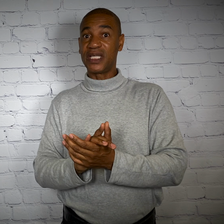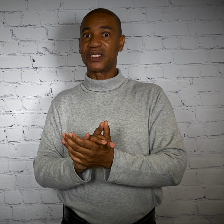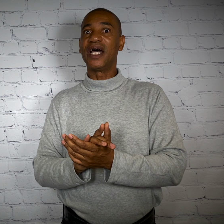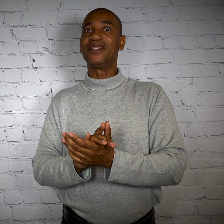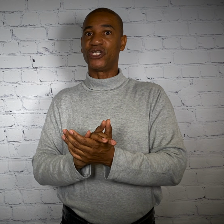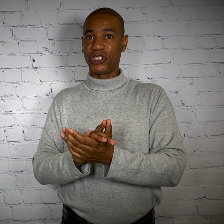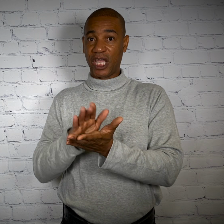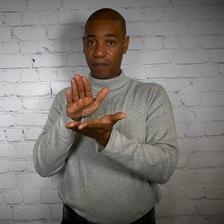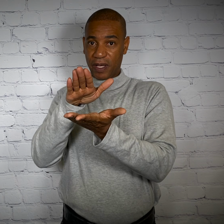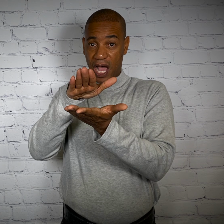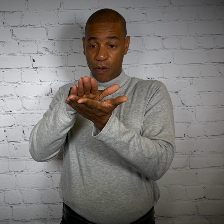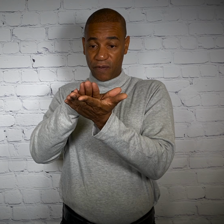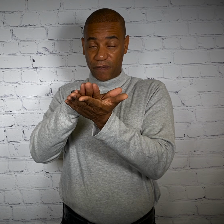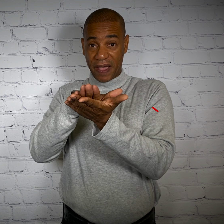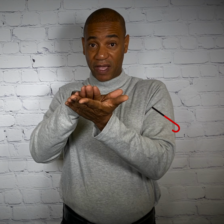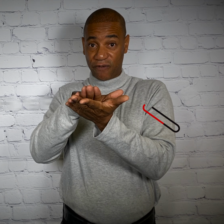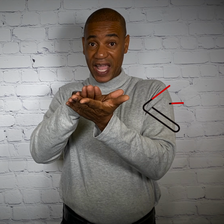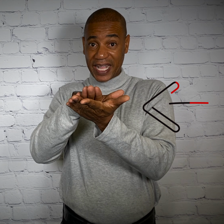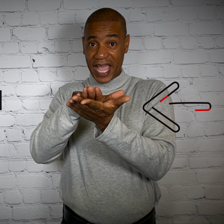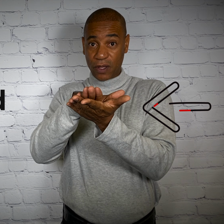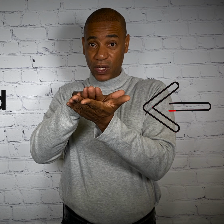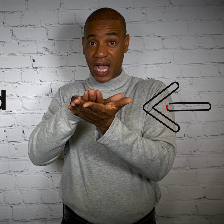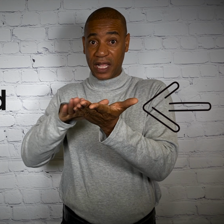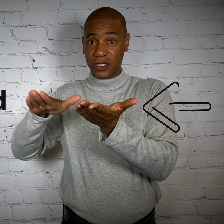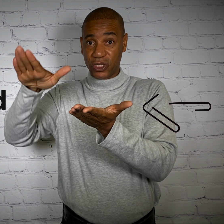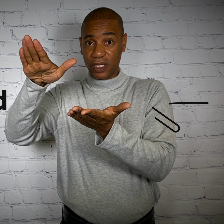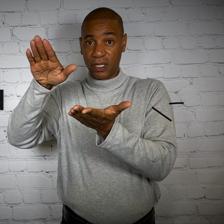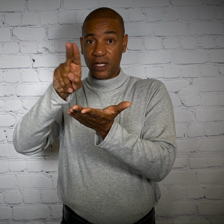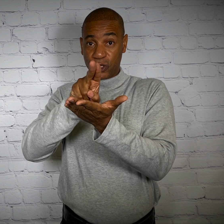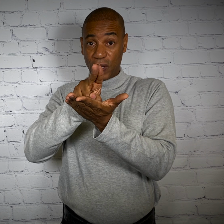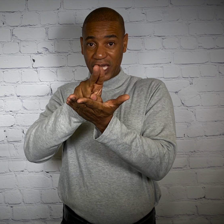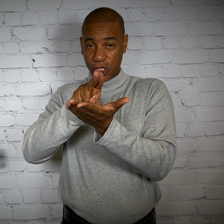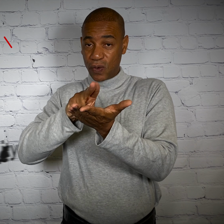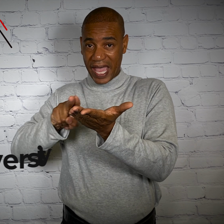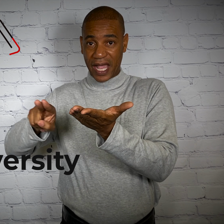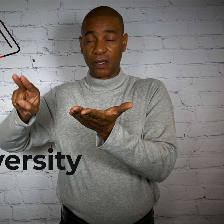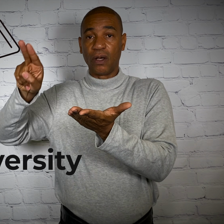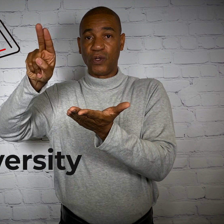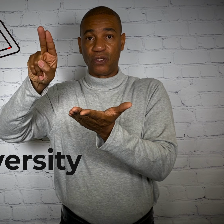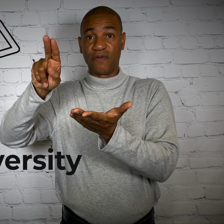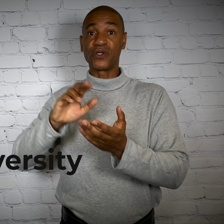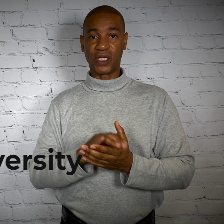is the shape. I went from having a flat hand with college to a U hand with university.